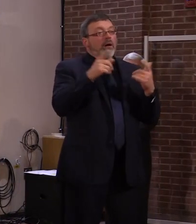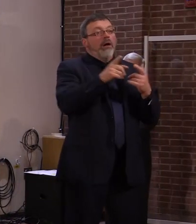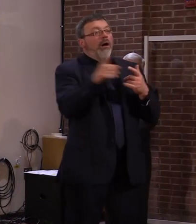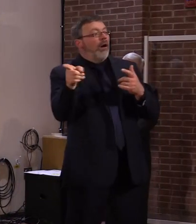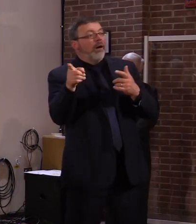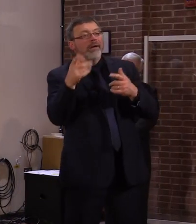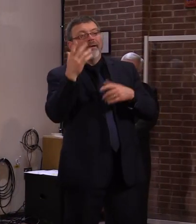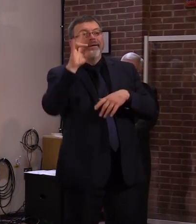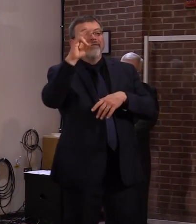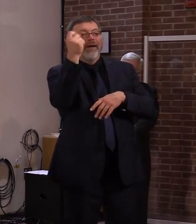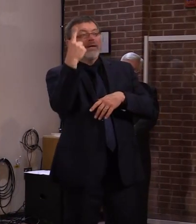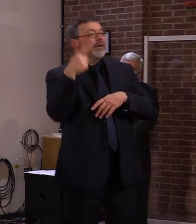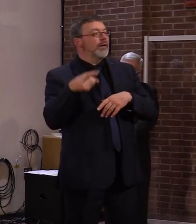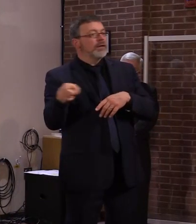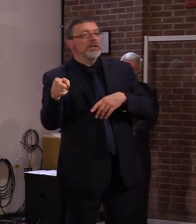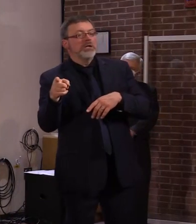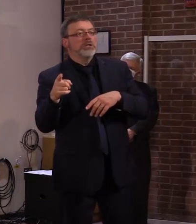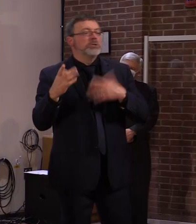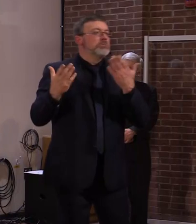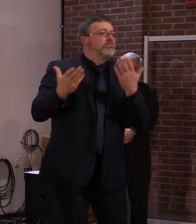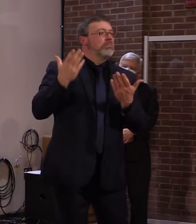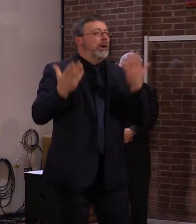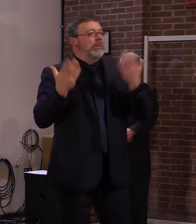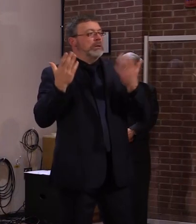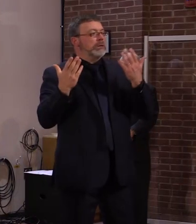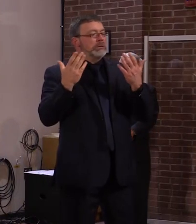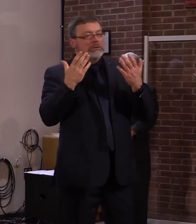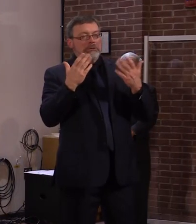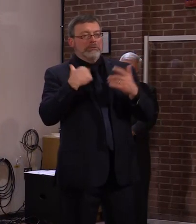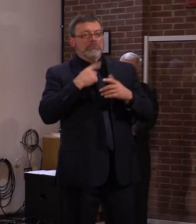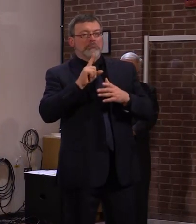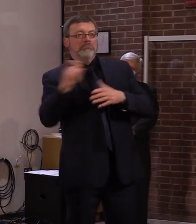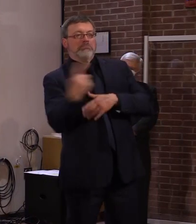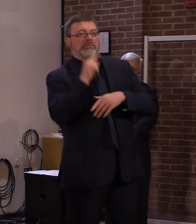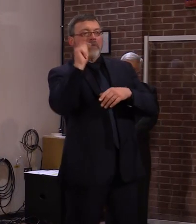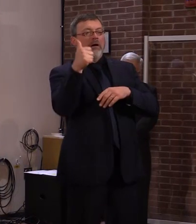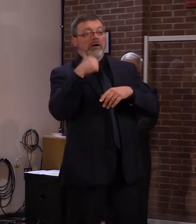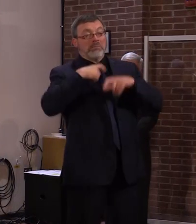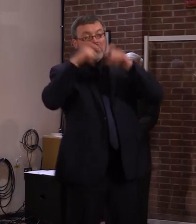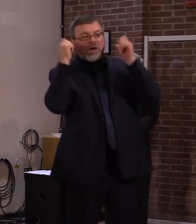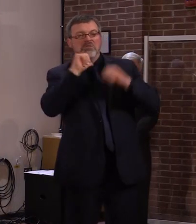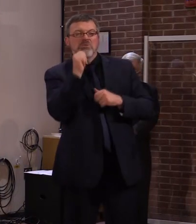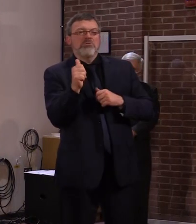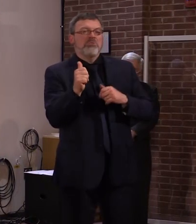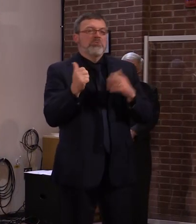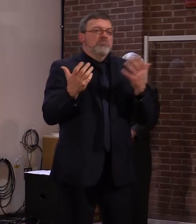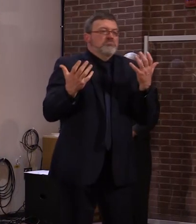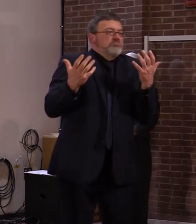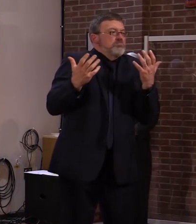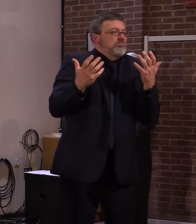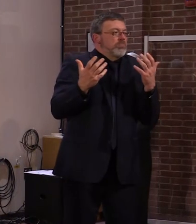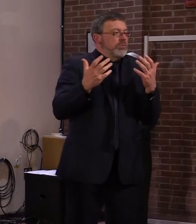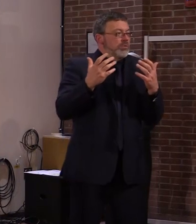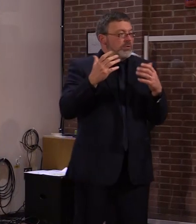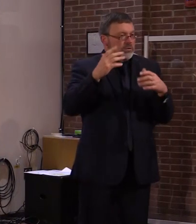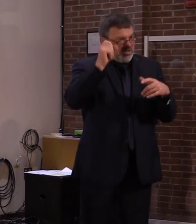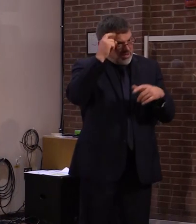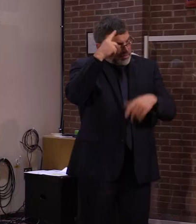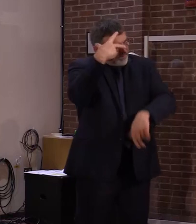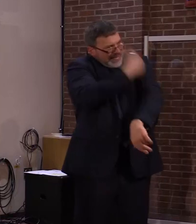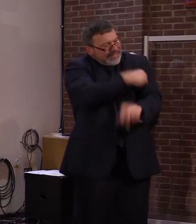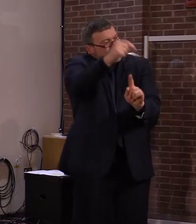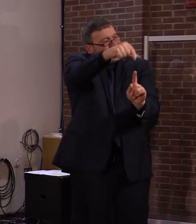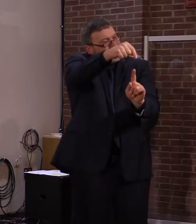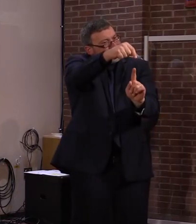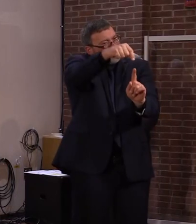going in and out, I typically don't wear a mask. I'm fully vaccinated. I have had my booster. And that's not